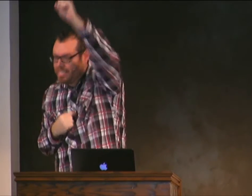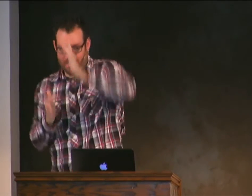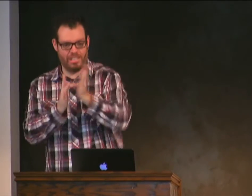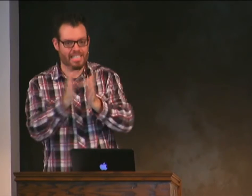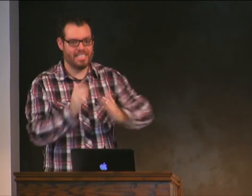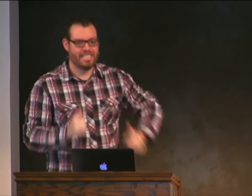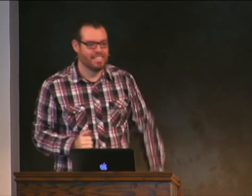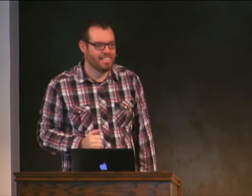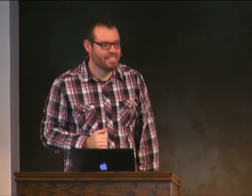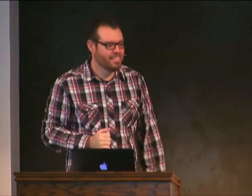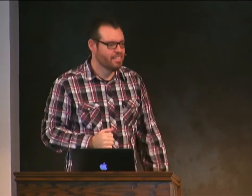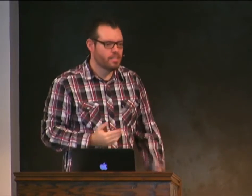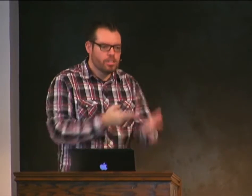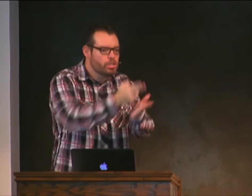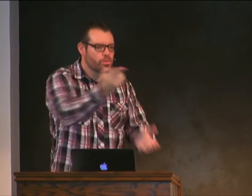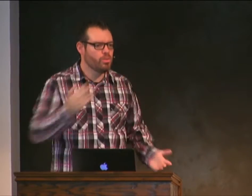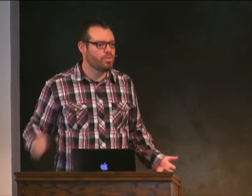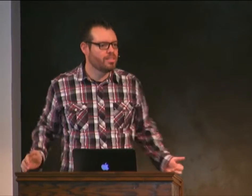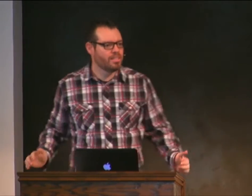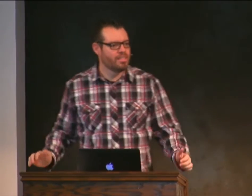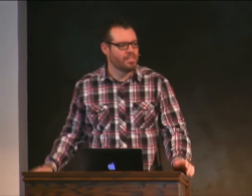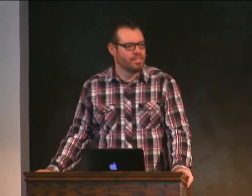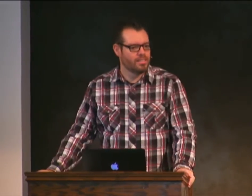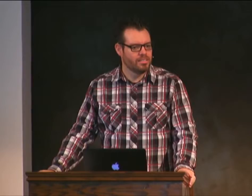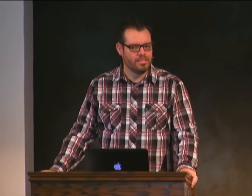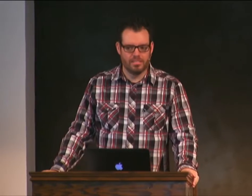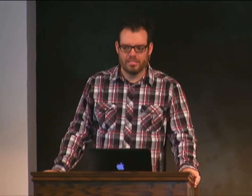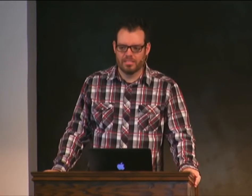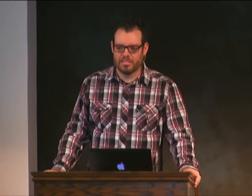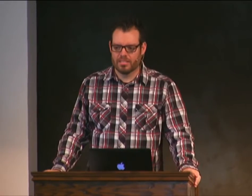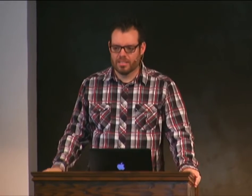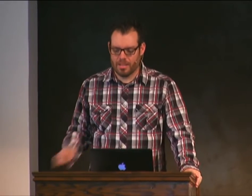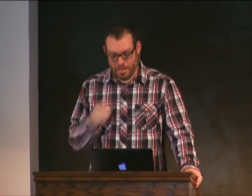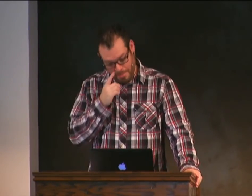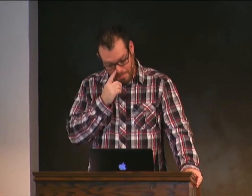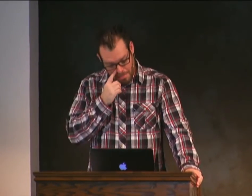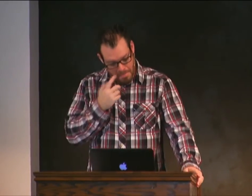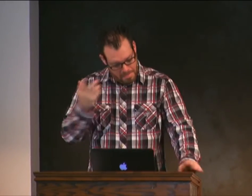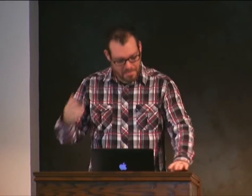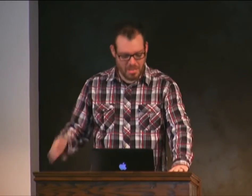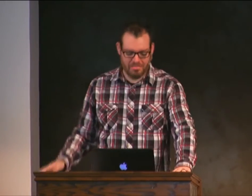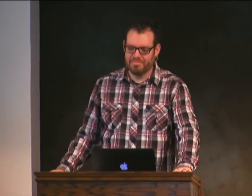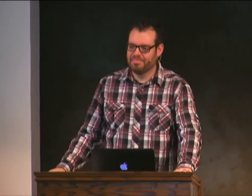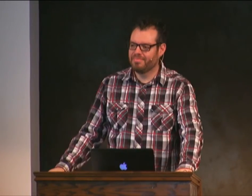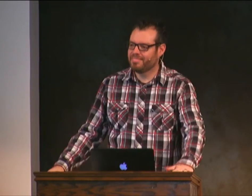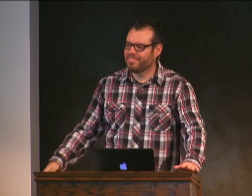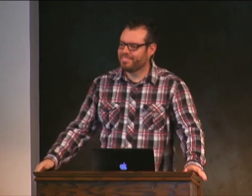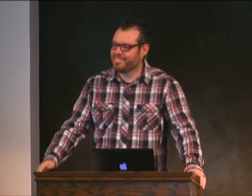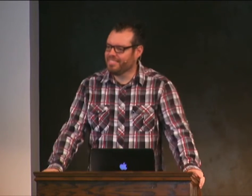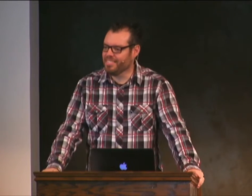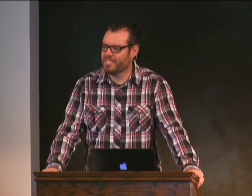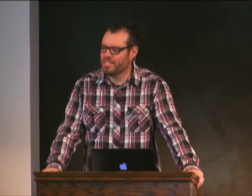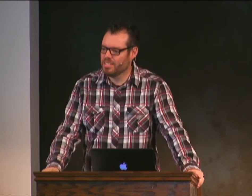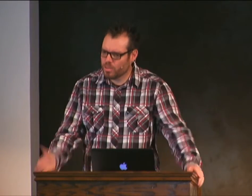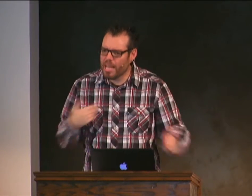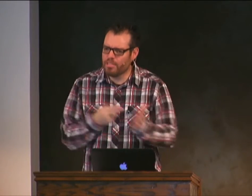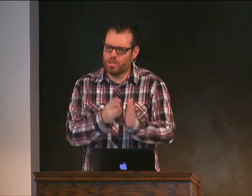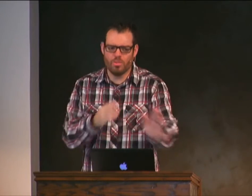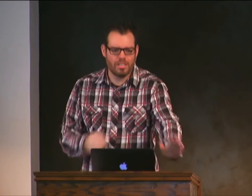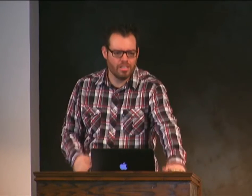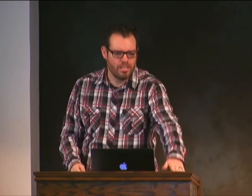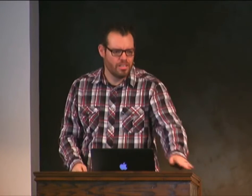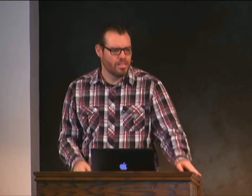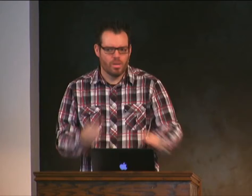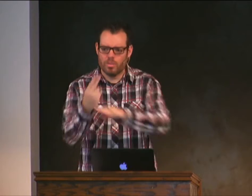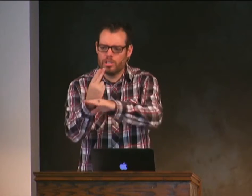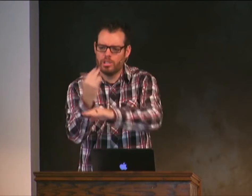me, Jesus. There's the truth. So, So we have the